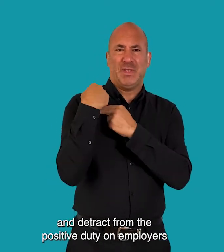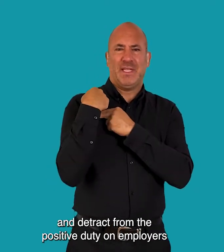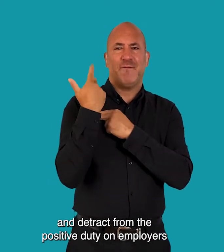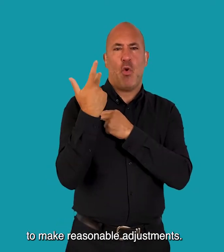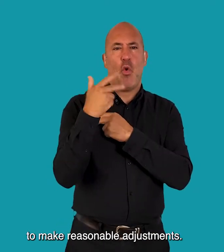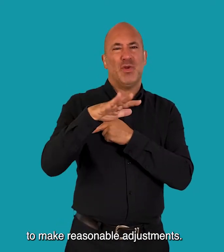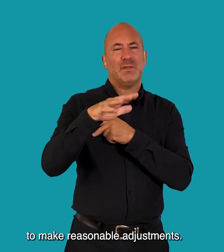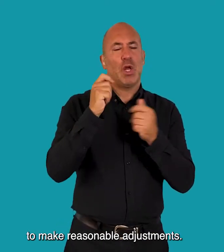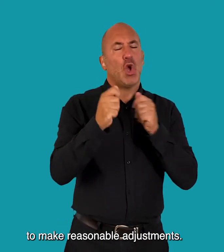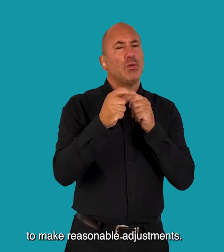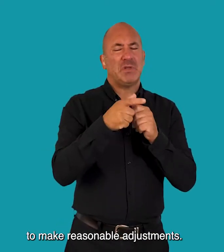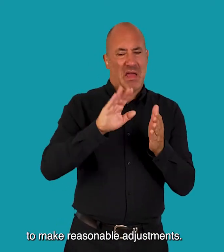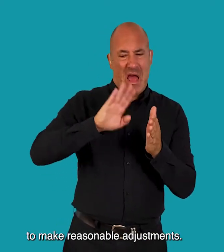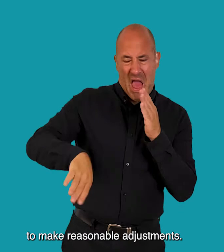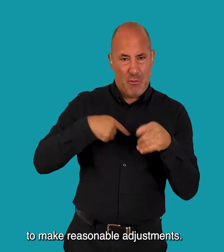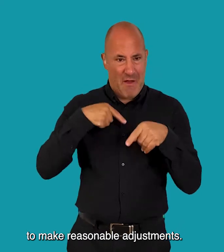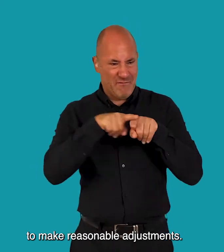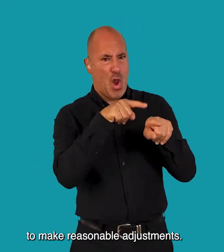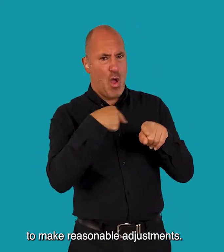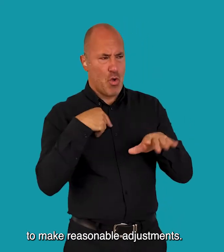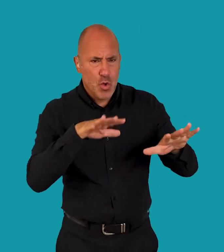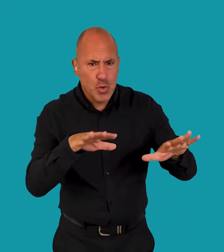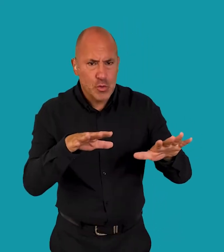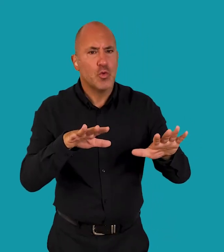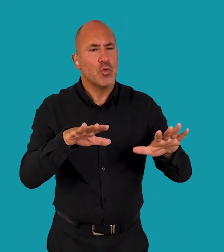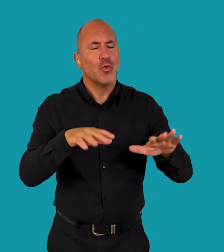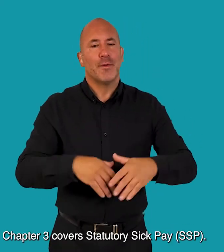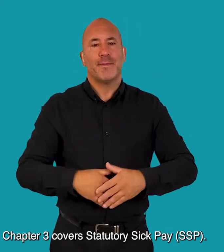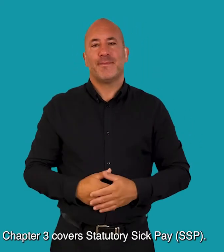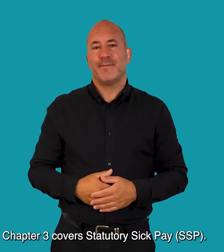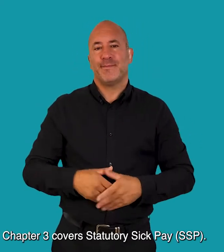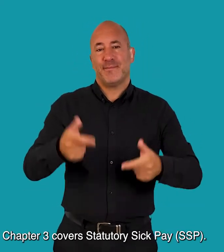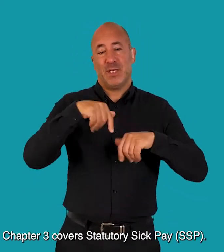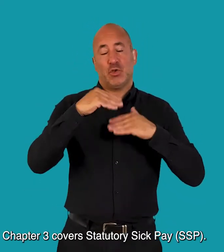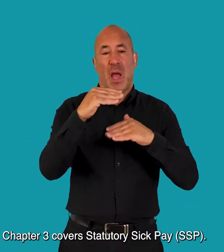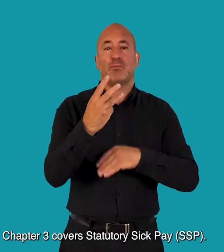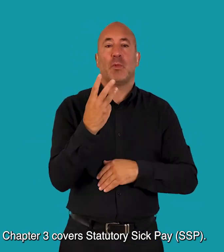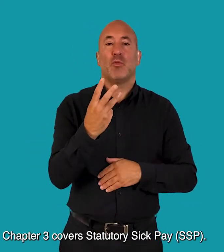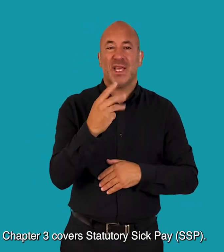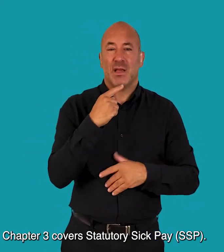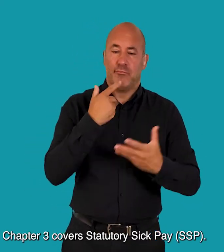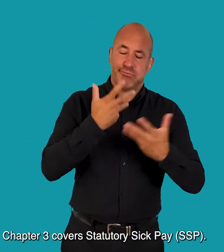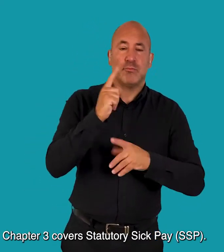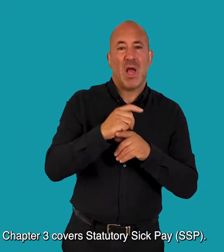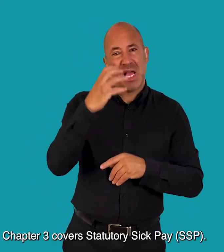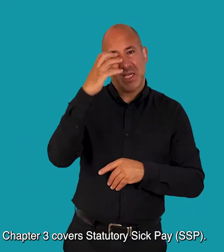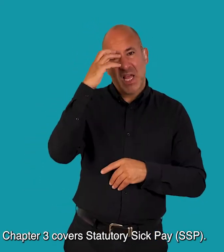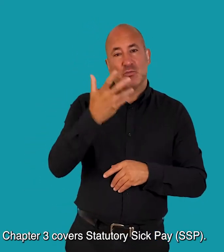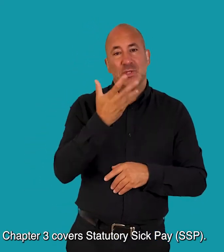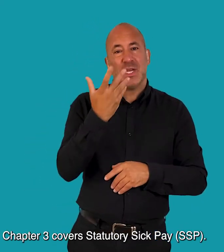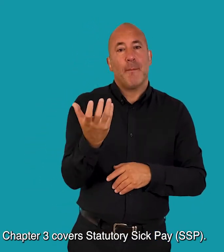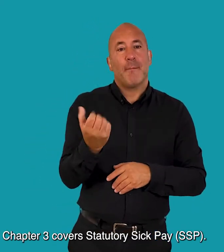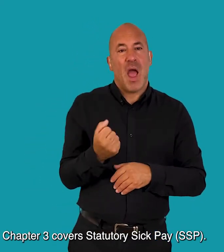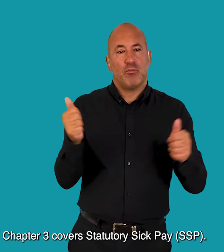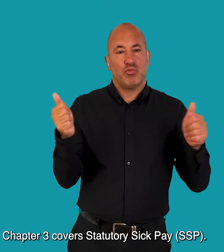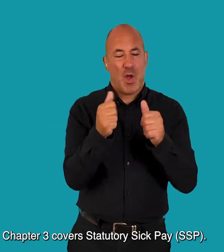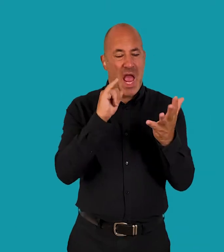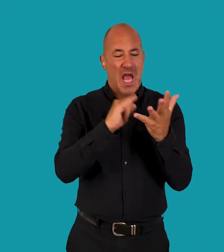employers to make reasonable adjustments. Chapter 3 covers statutory sick pay, SSP.